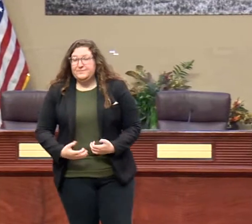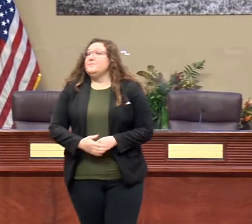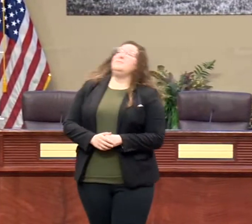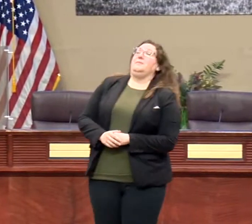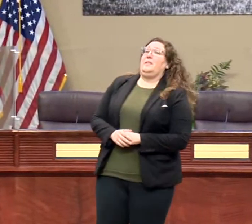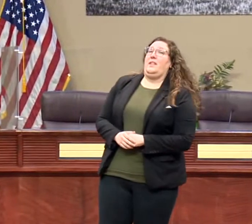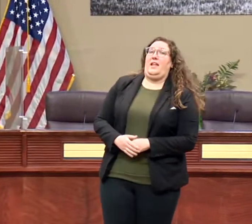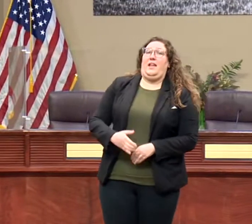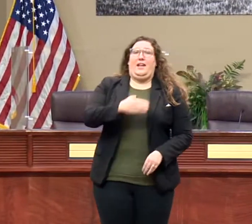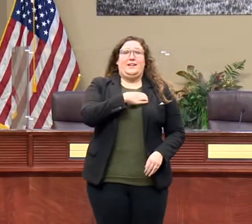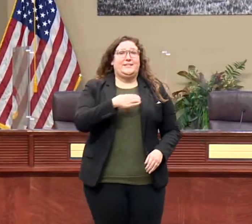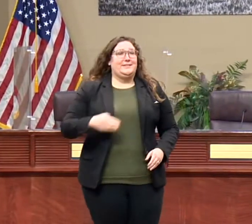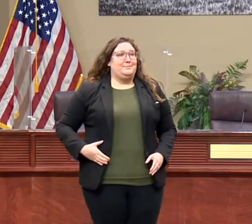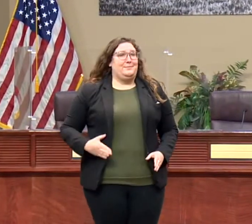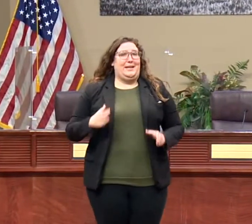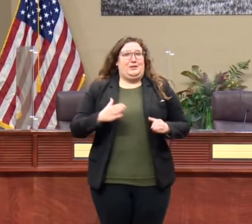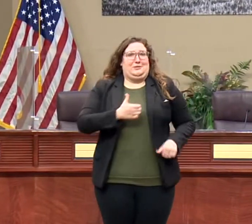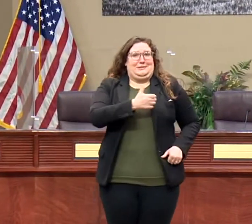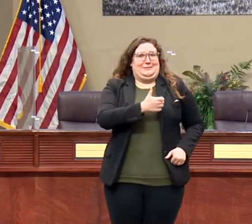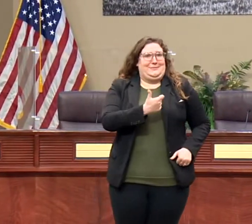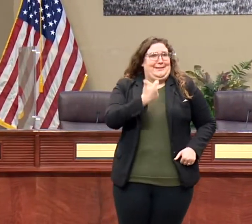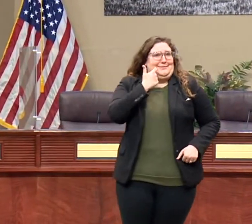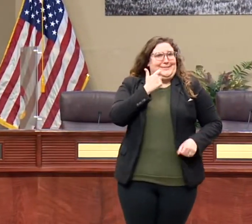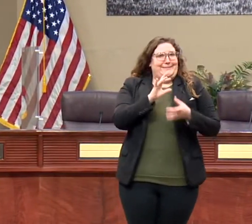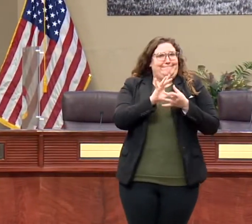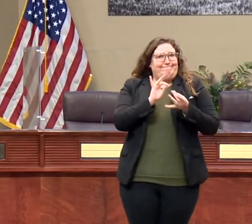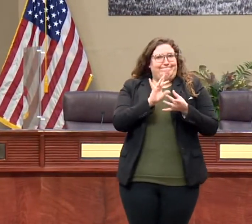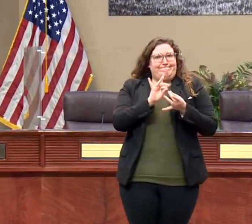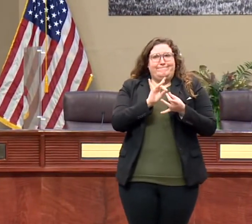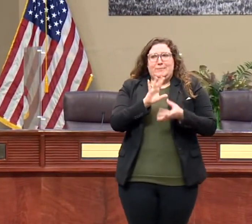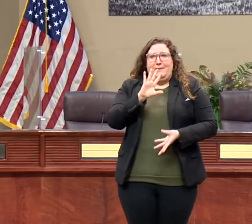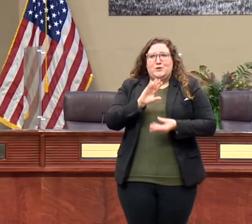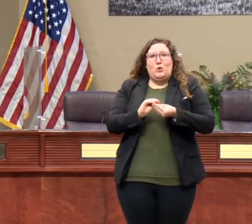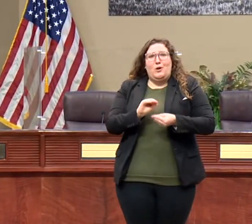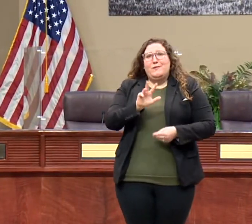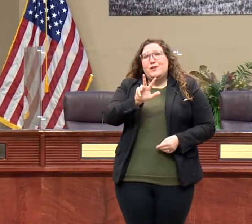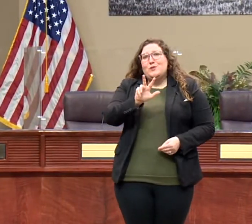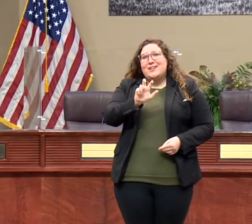So as Mayor Demings had previously mentioned, we've had a total of